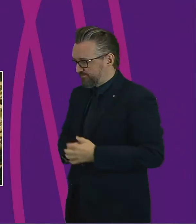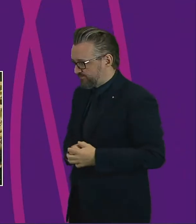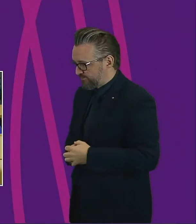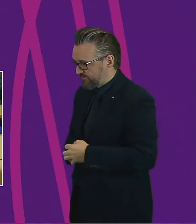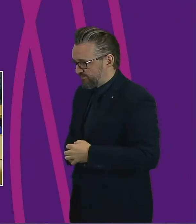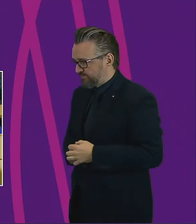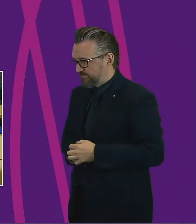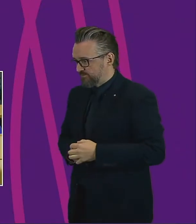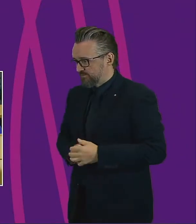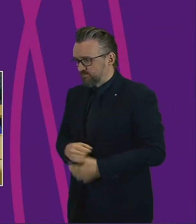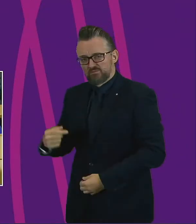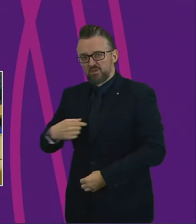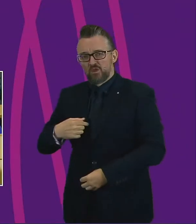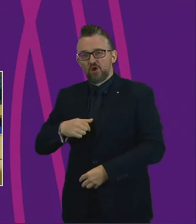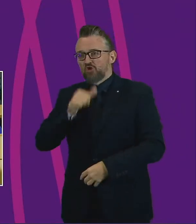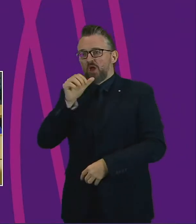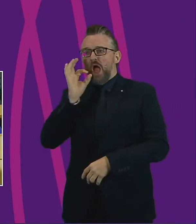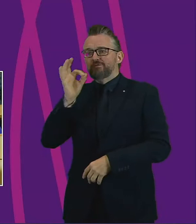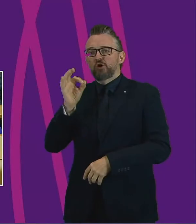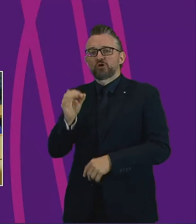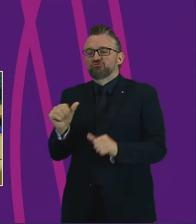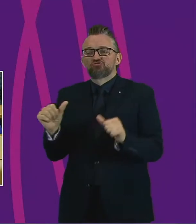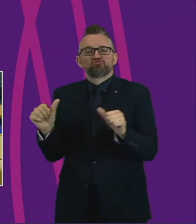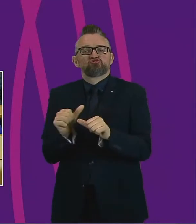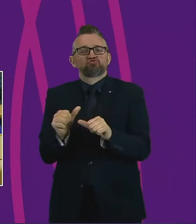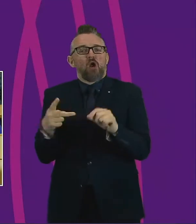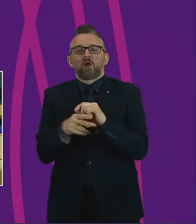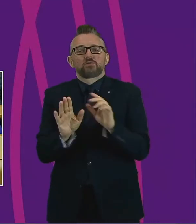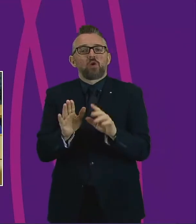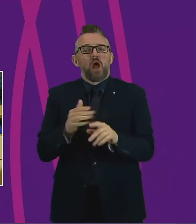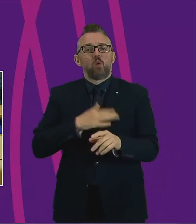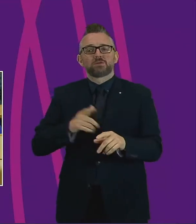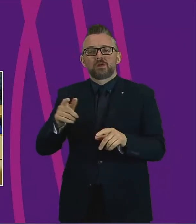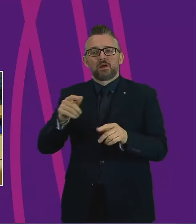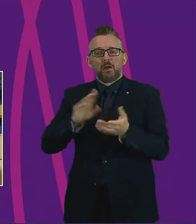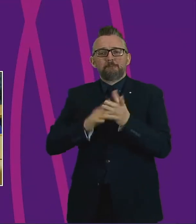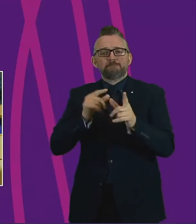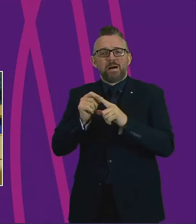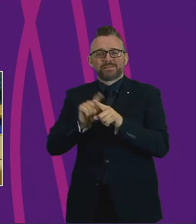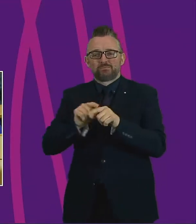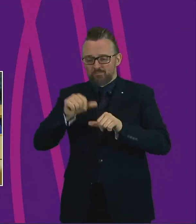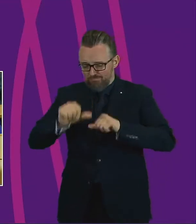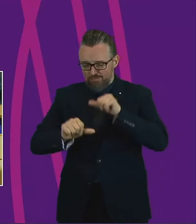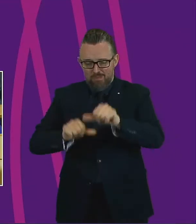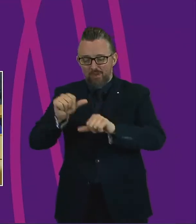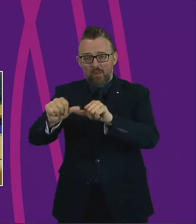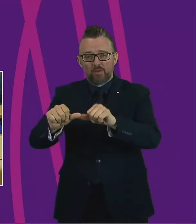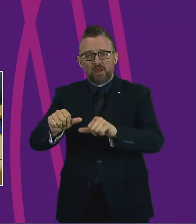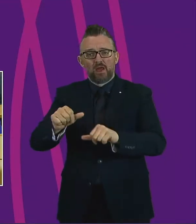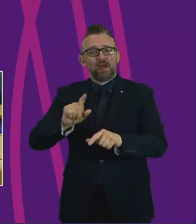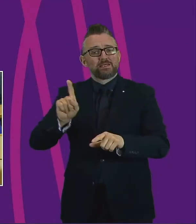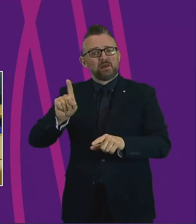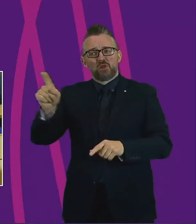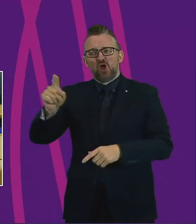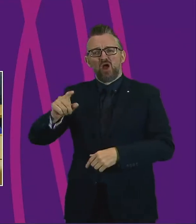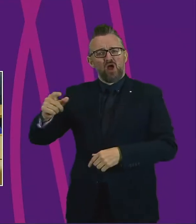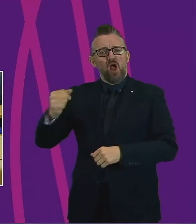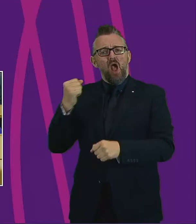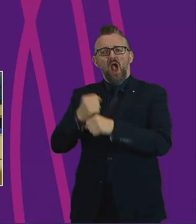Presiding Officer, I'm not asking for a shortcut, I'm simply asking for a route map. And all the government has produced so far,